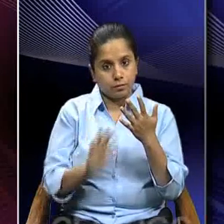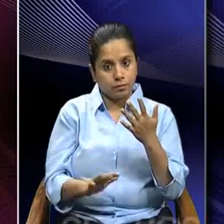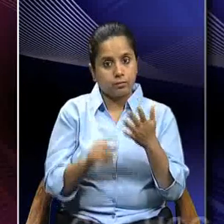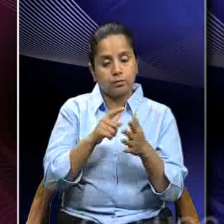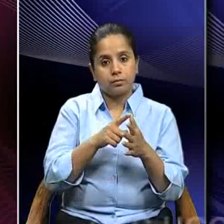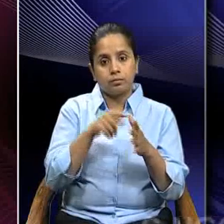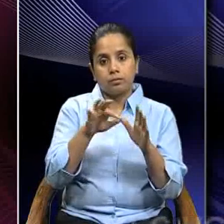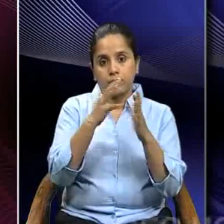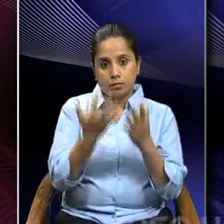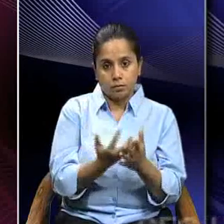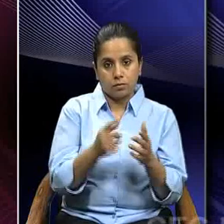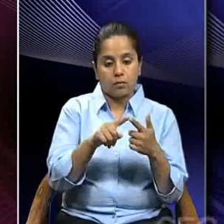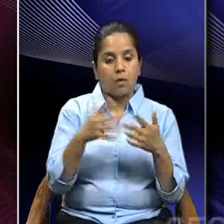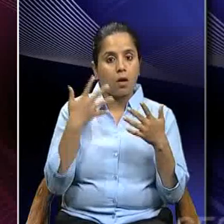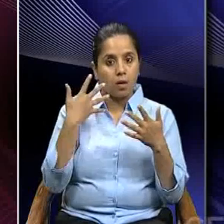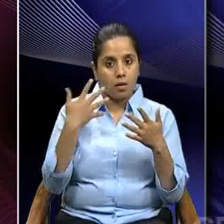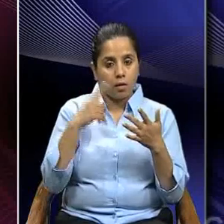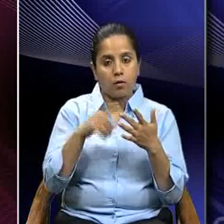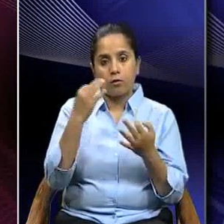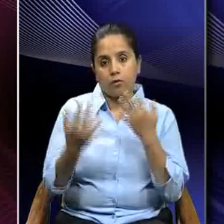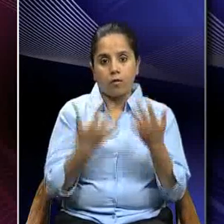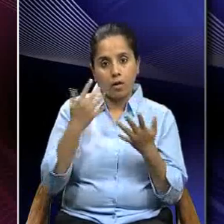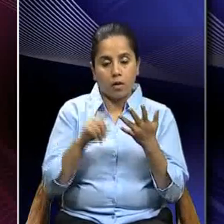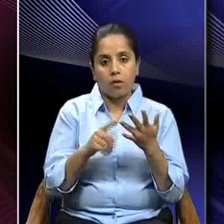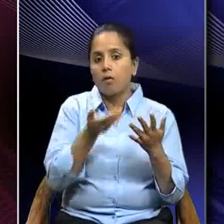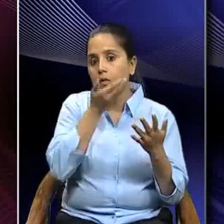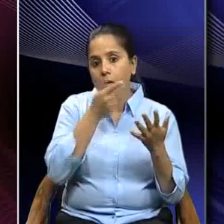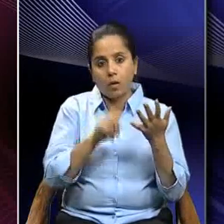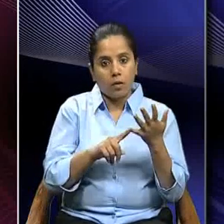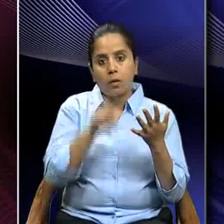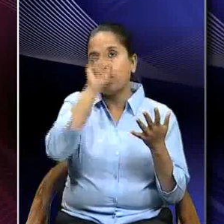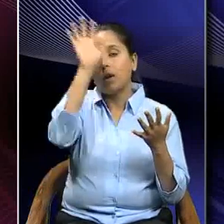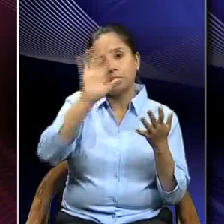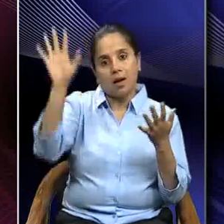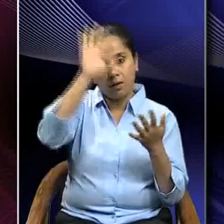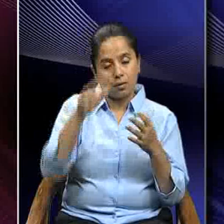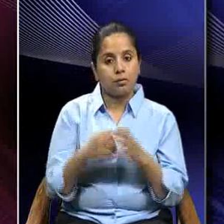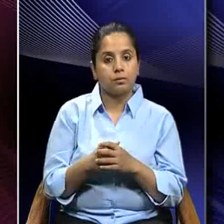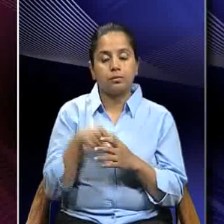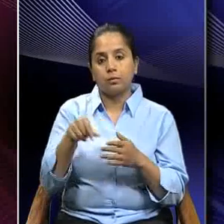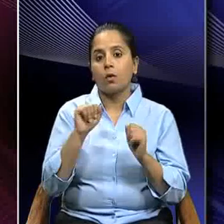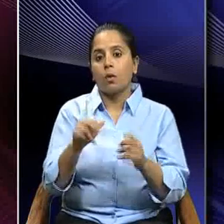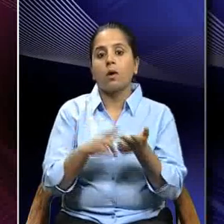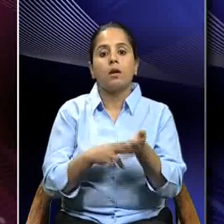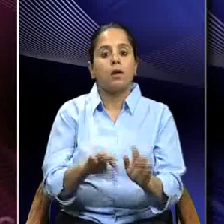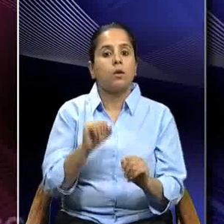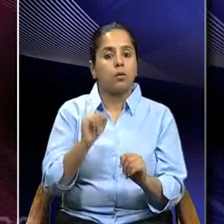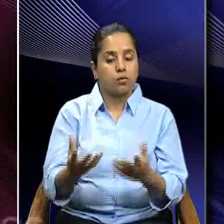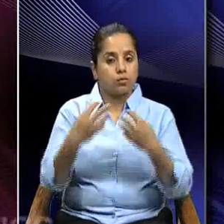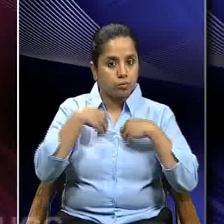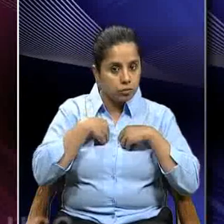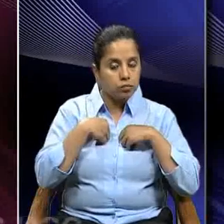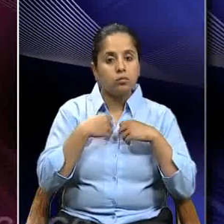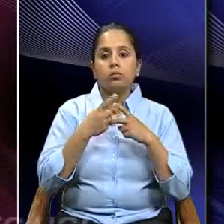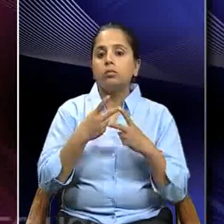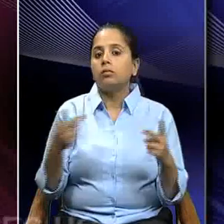earth, air, fire, water and sky. And their natural dharma or inherent property